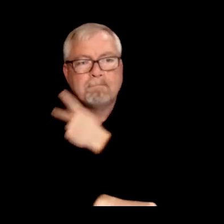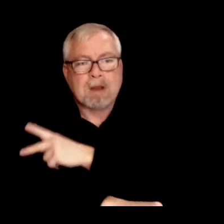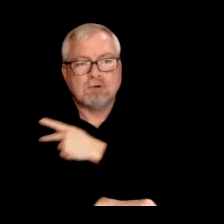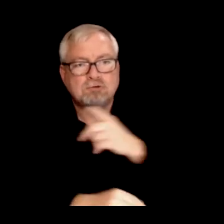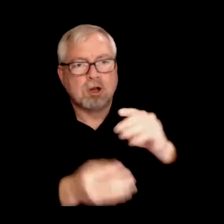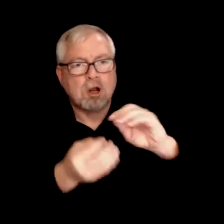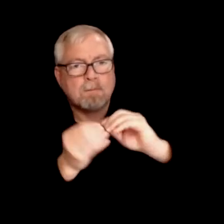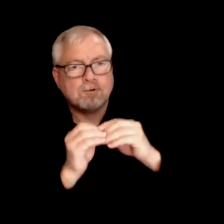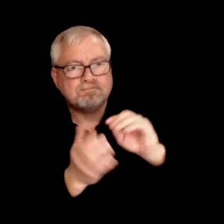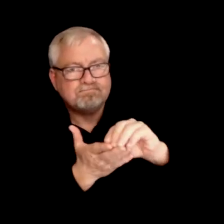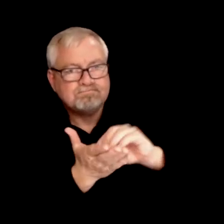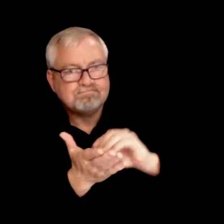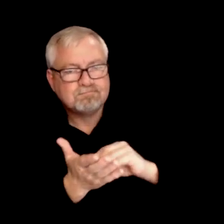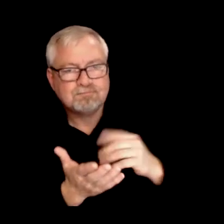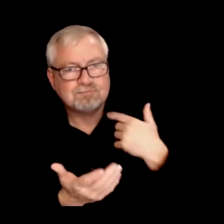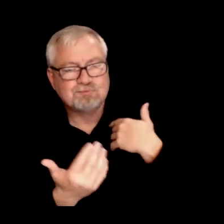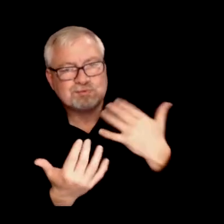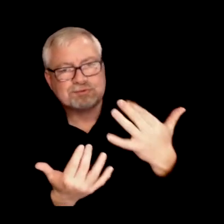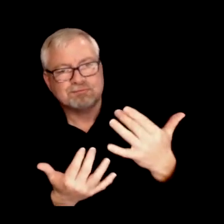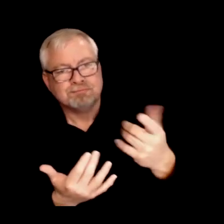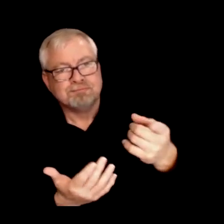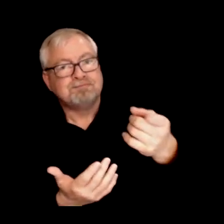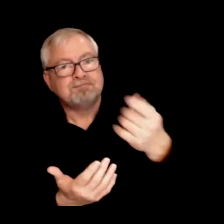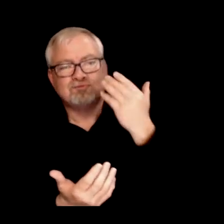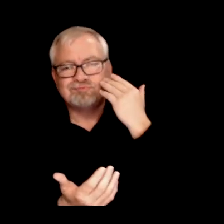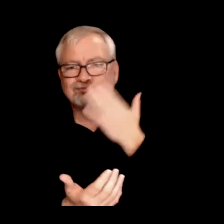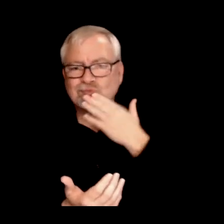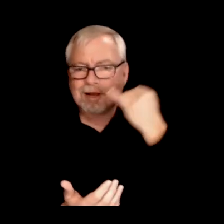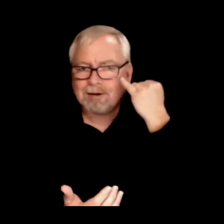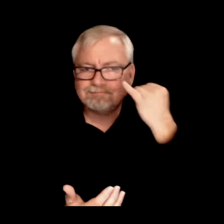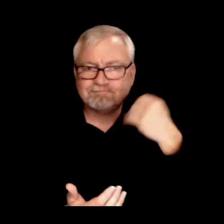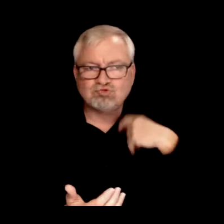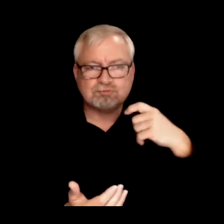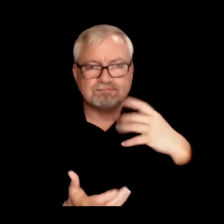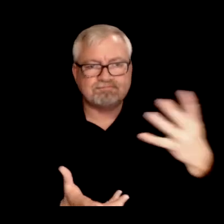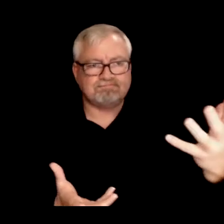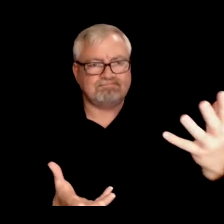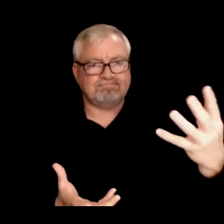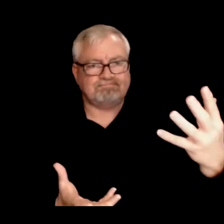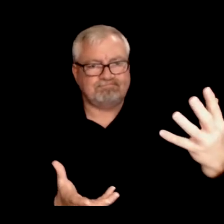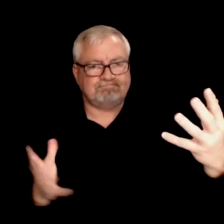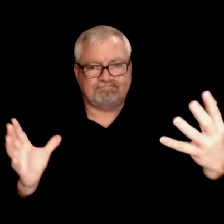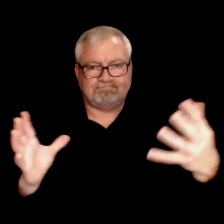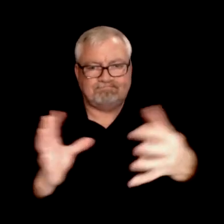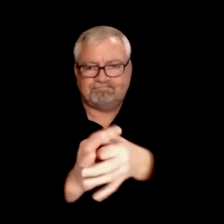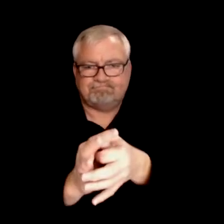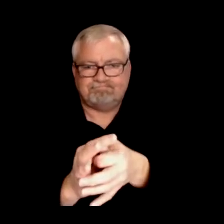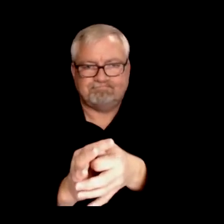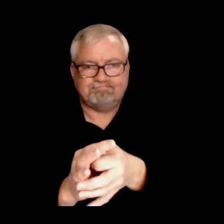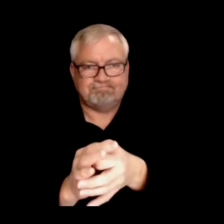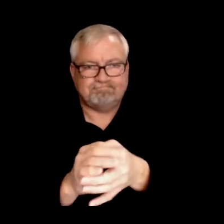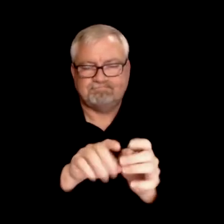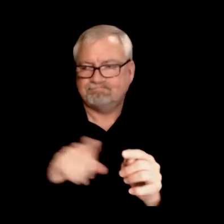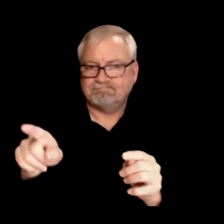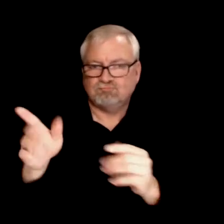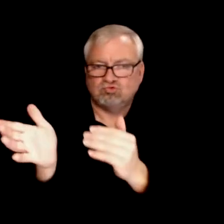logistical challenges. But yeah, I think it's a good idea to connect you directly with Dr. Linfield and Dr. Lim to get more